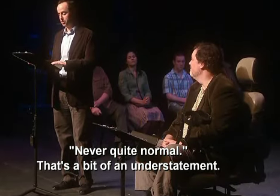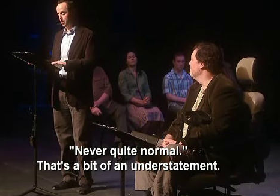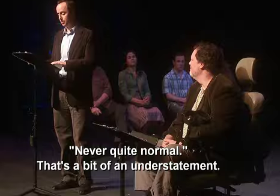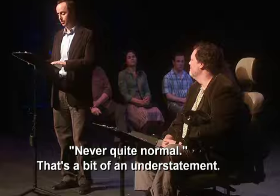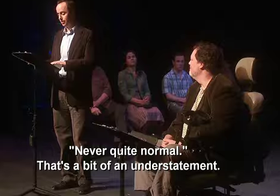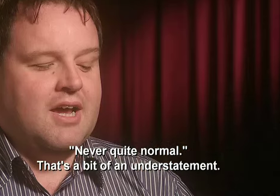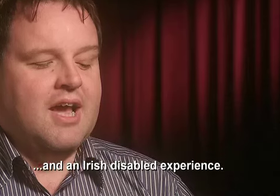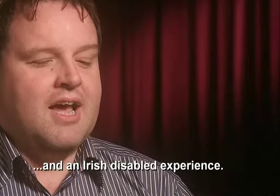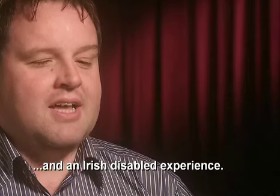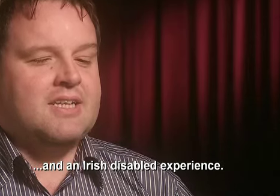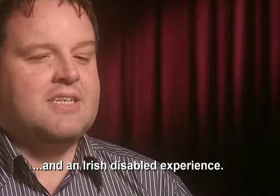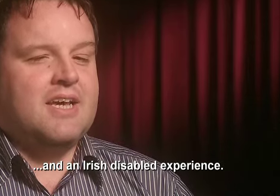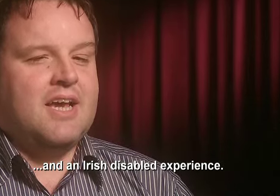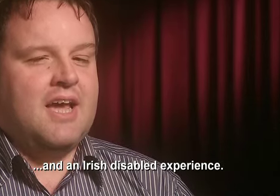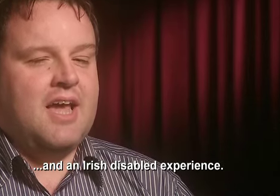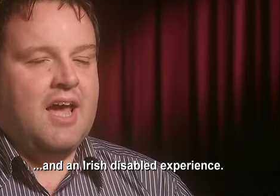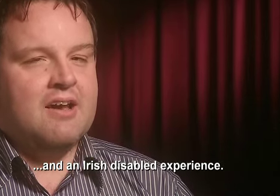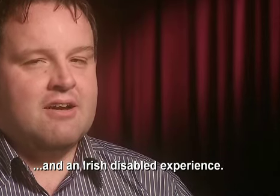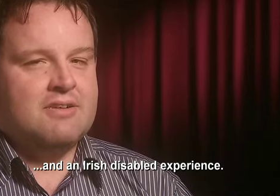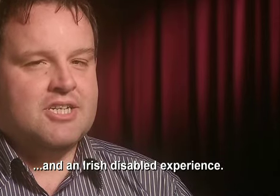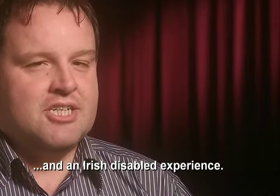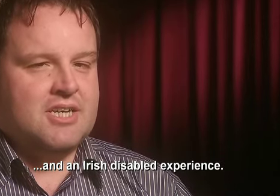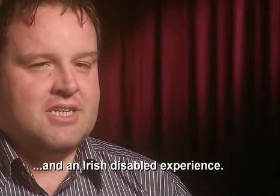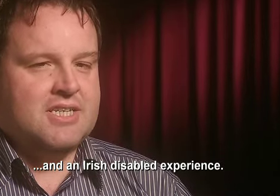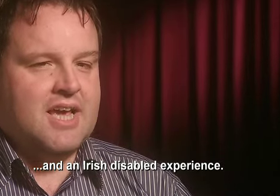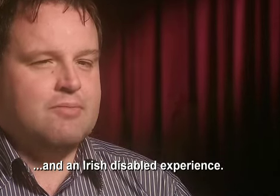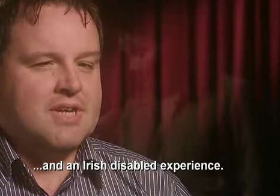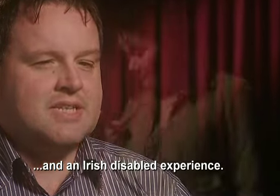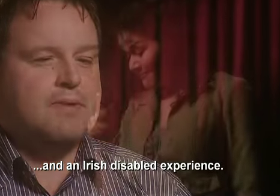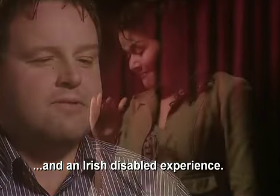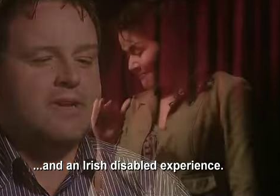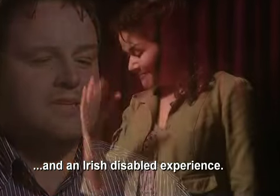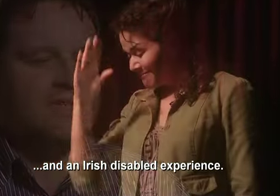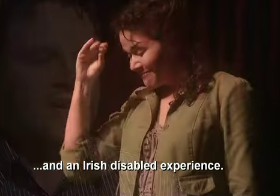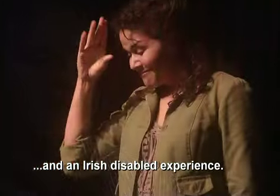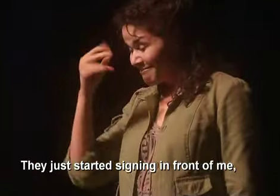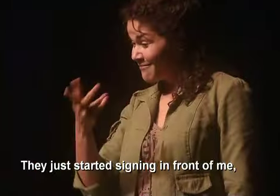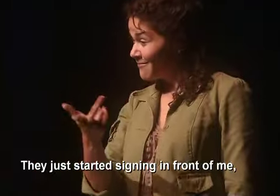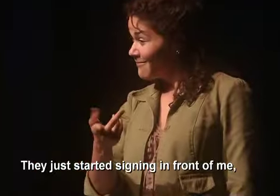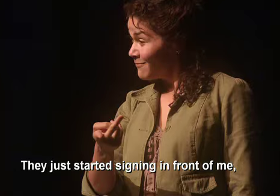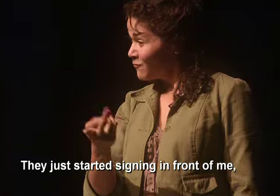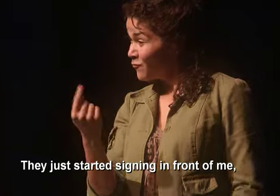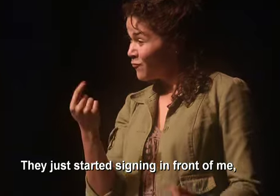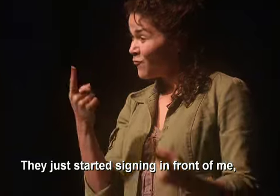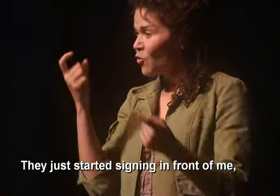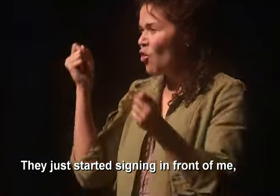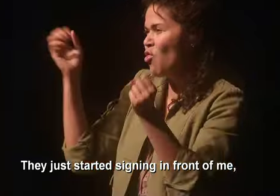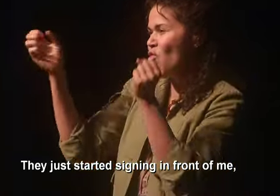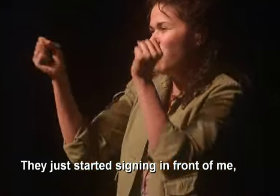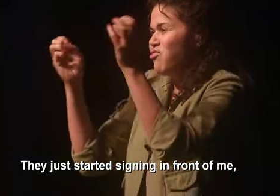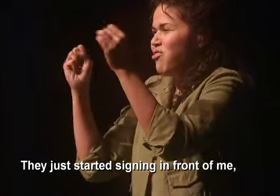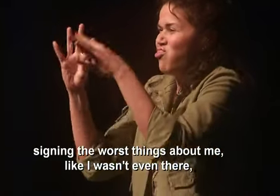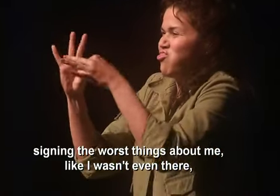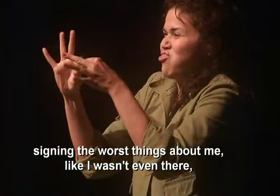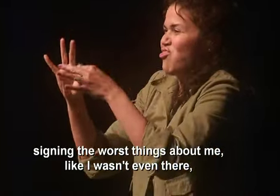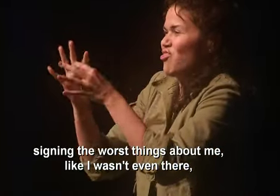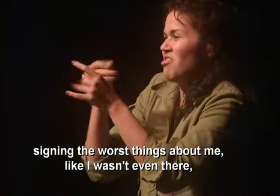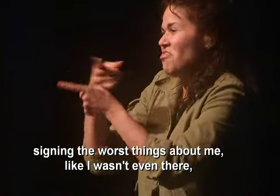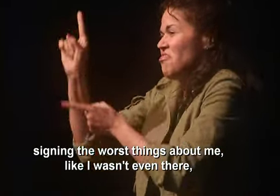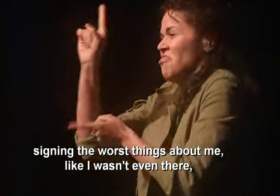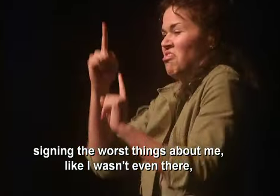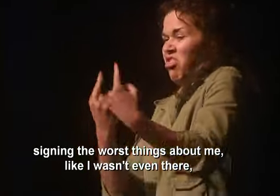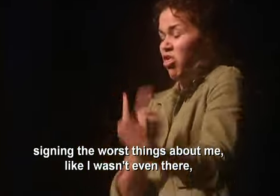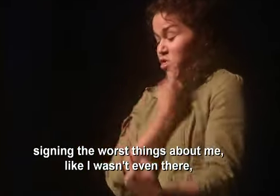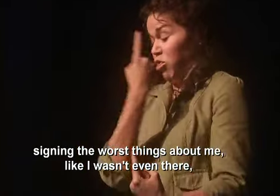That's a bit of an understatement. And an Irish disabled experience. They just started signing in front of me,